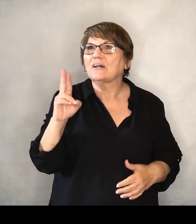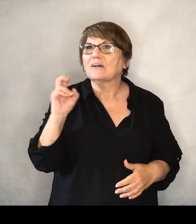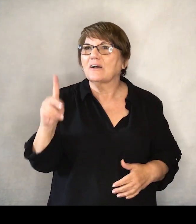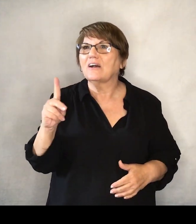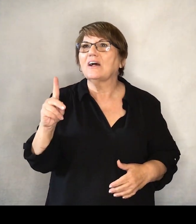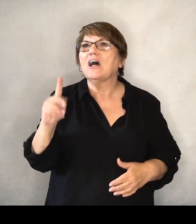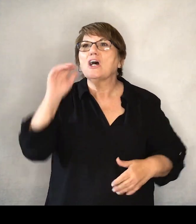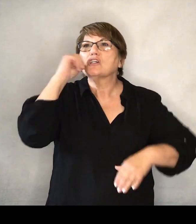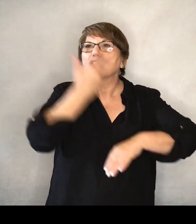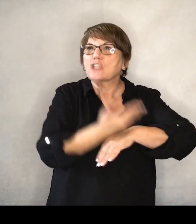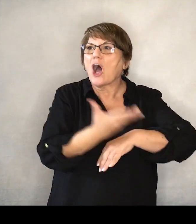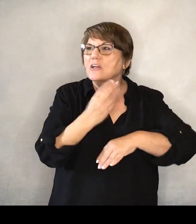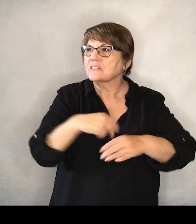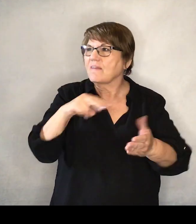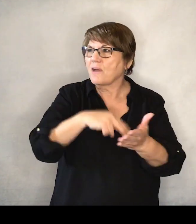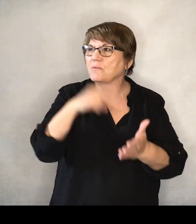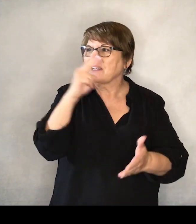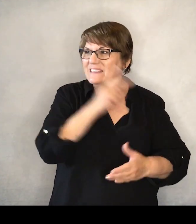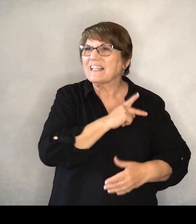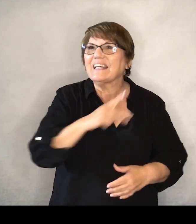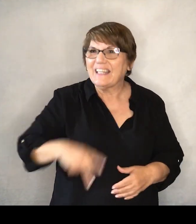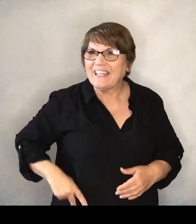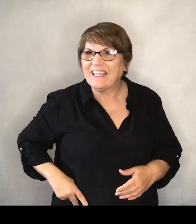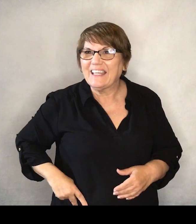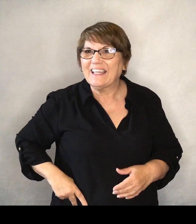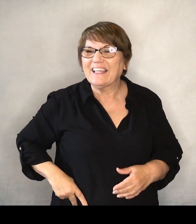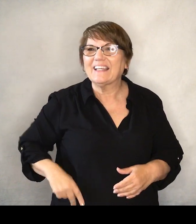Daughters of the Risen King.